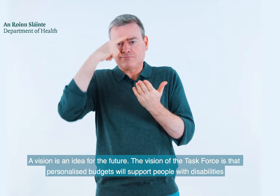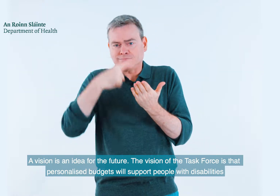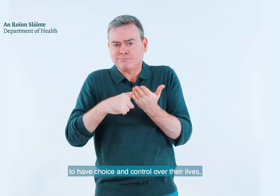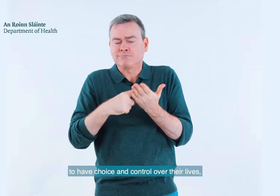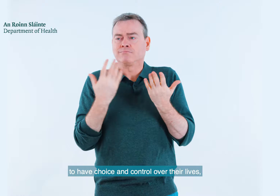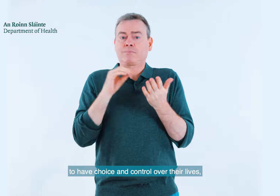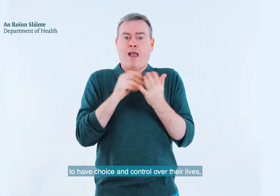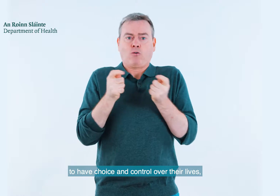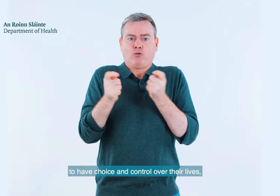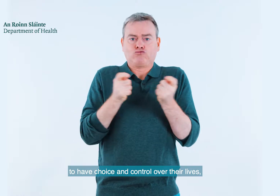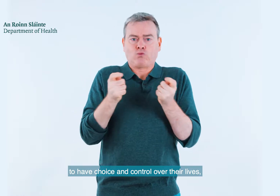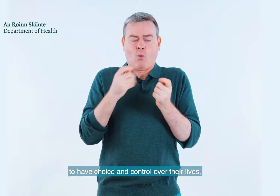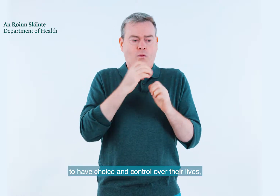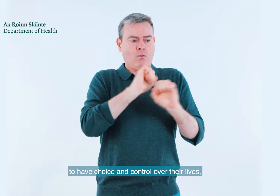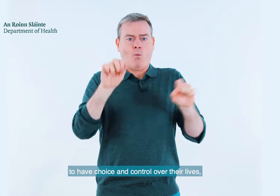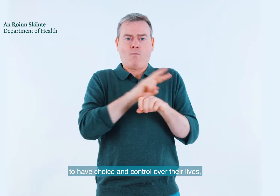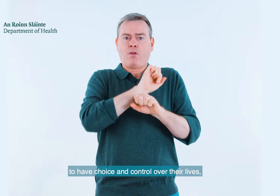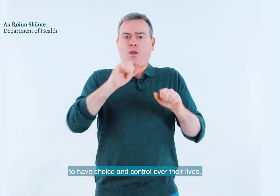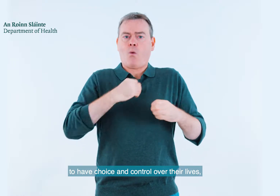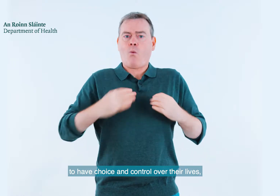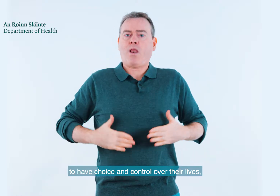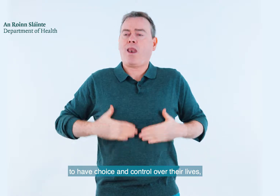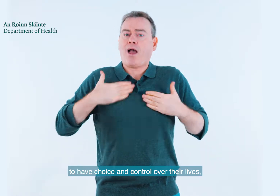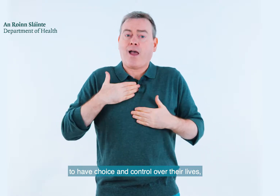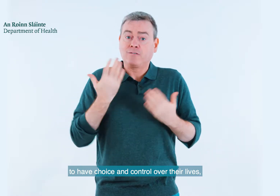to have choice and control over their lives.